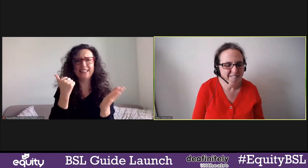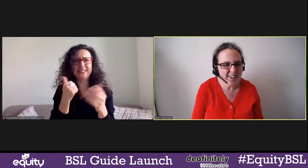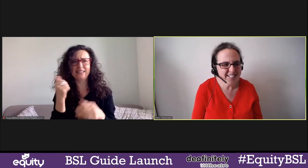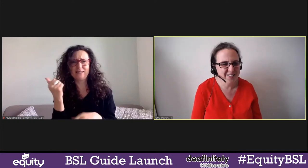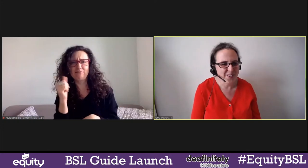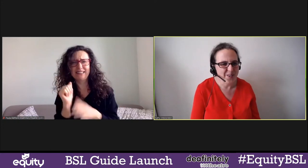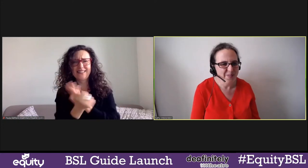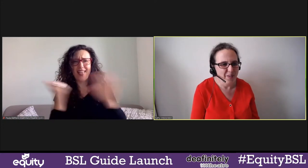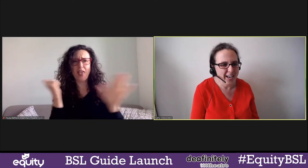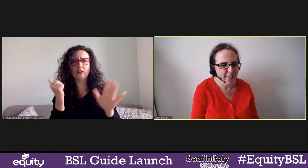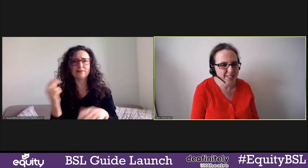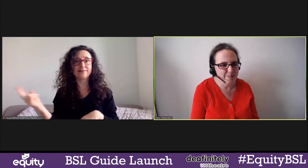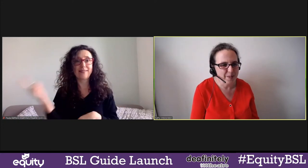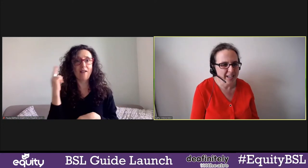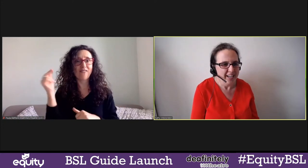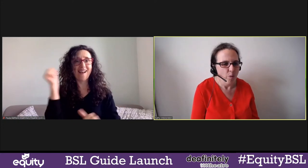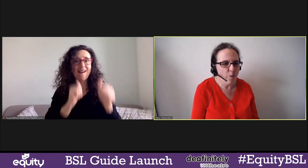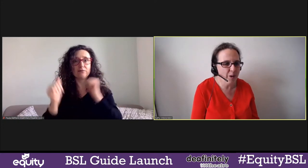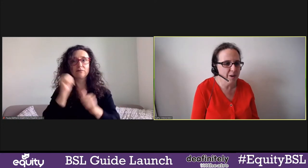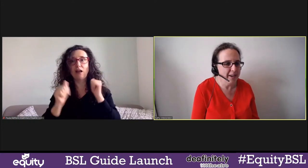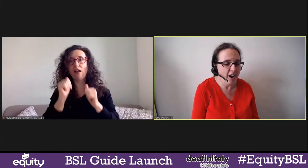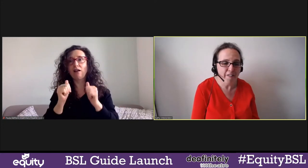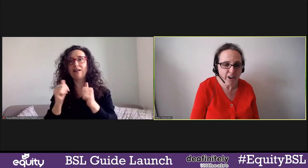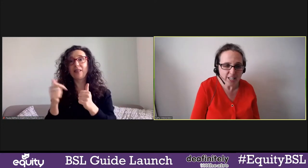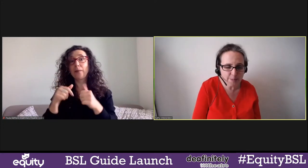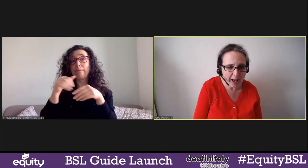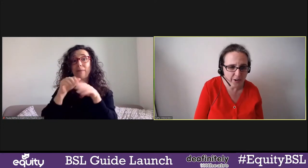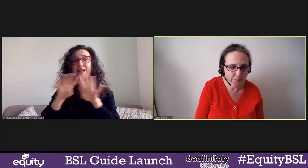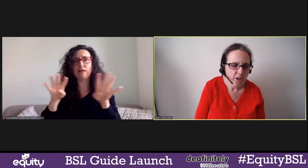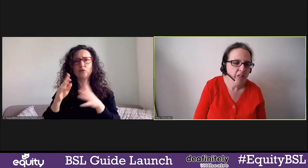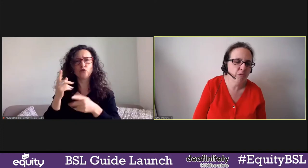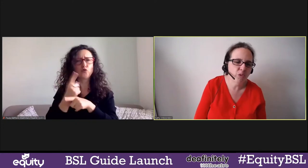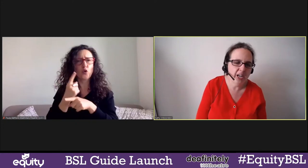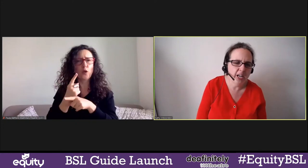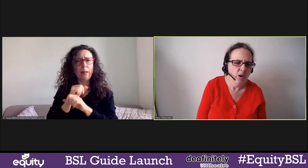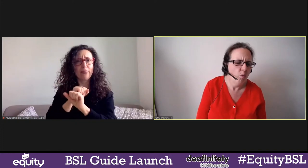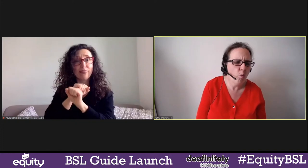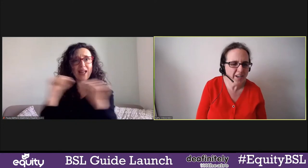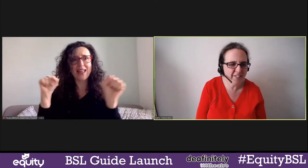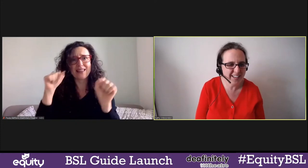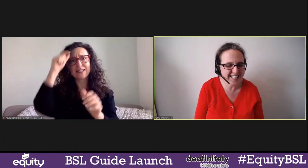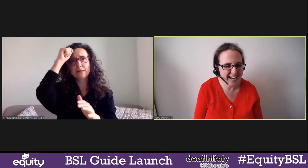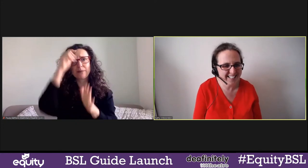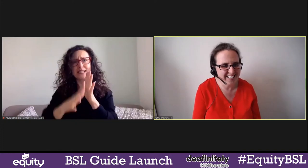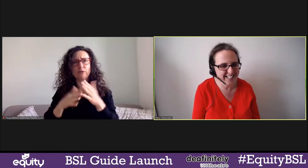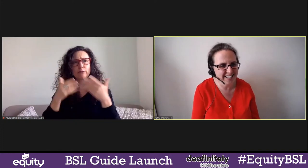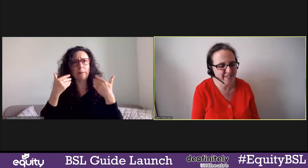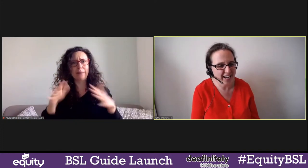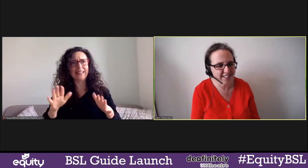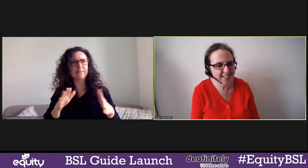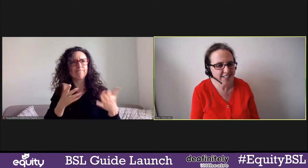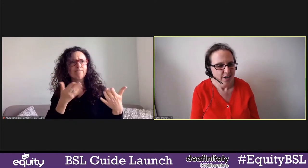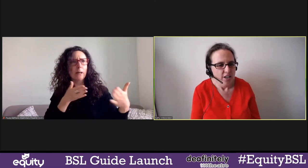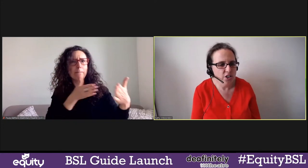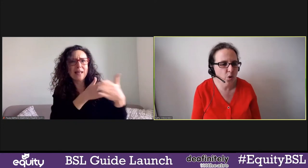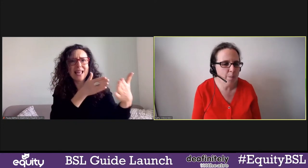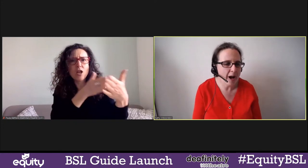first of all, we're going to be welcoming our first panel, three wonderfully talented deaf actors, to talk about their